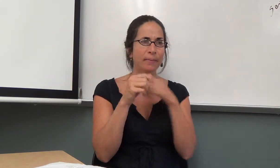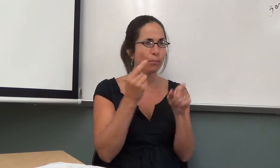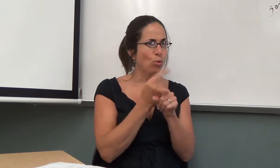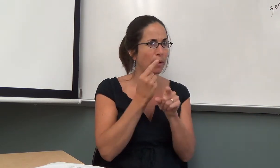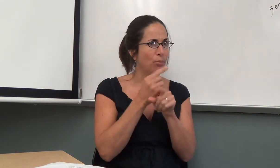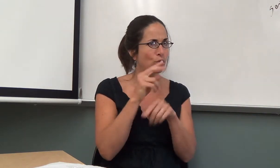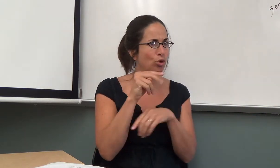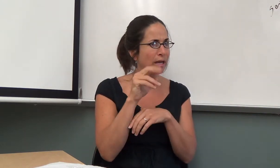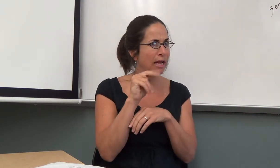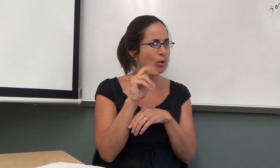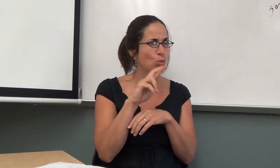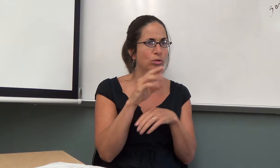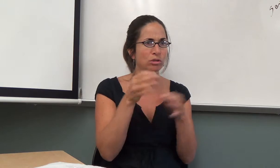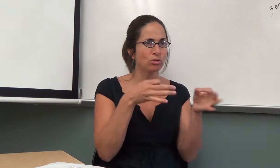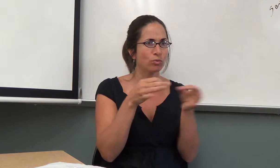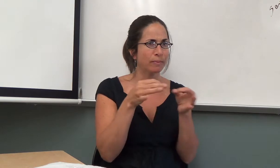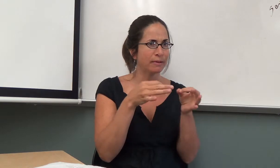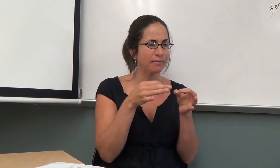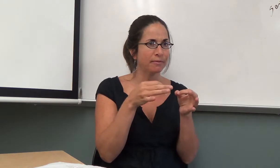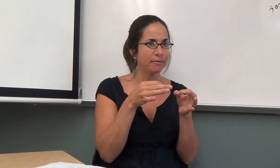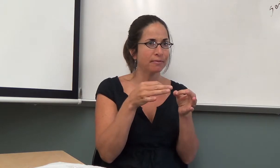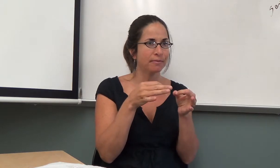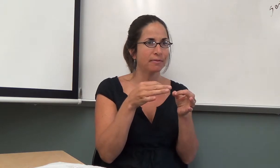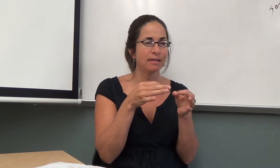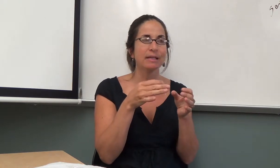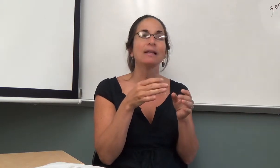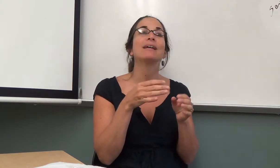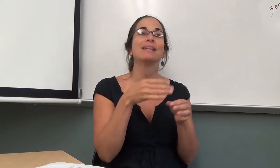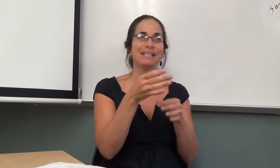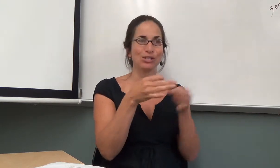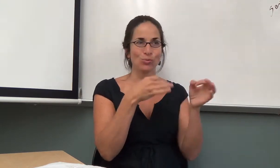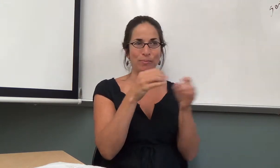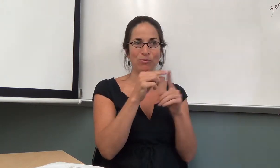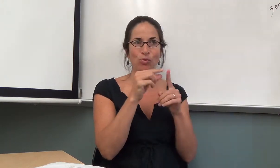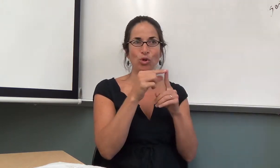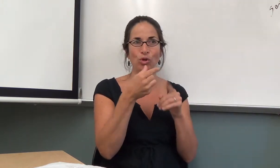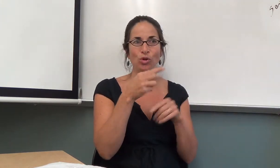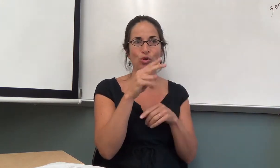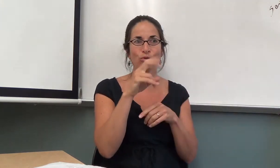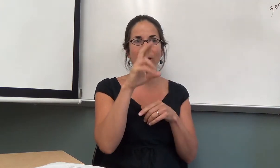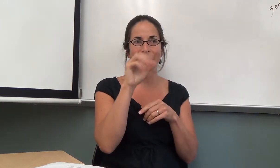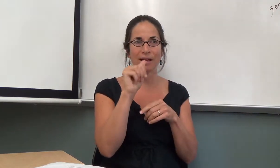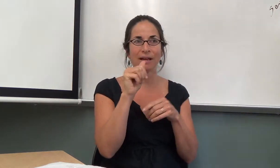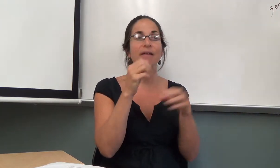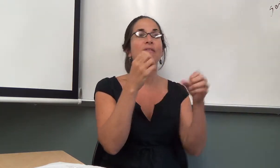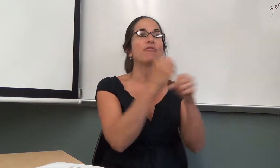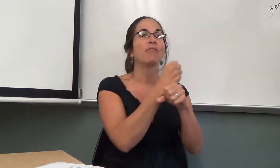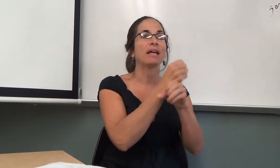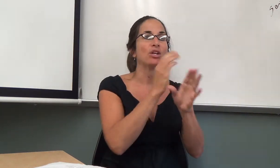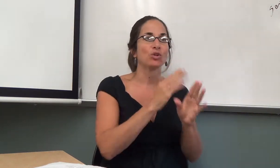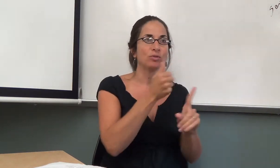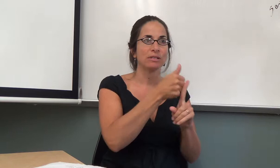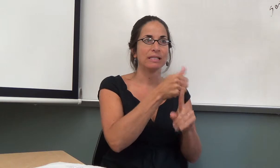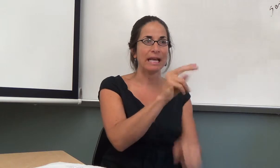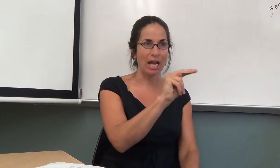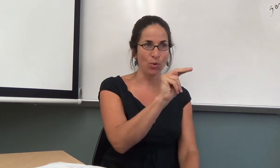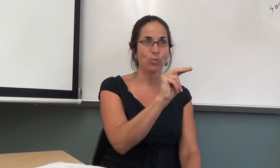just No. It's a descriptive term, right? So fighters is our noun. How about- Subject,